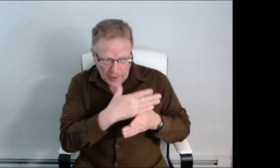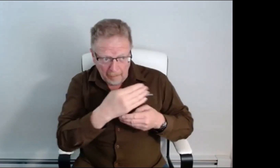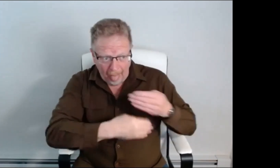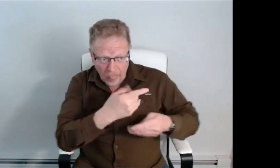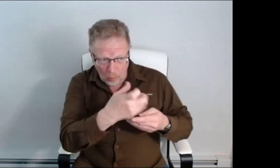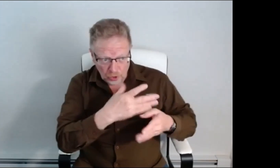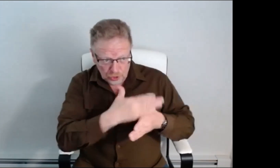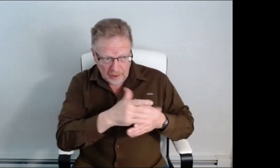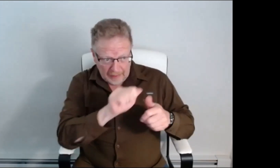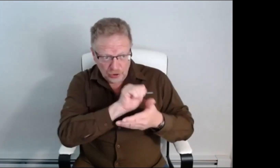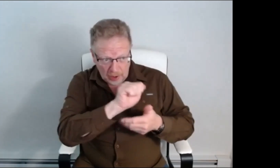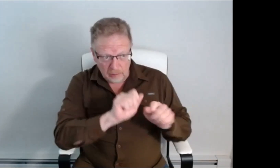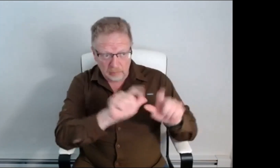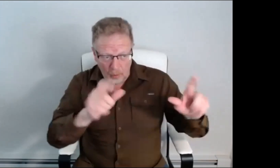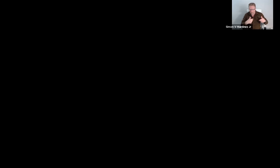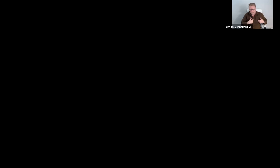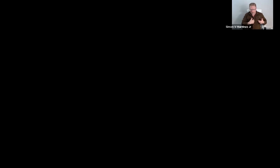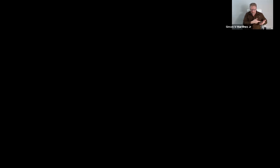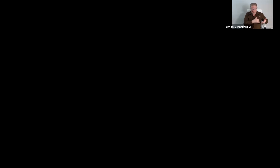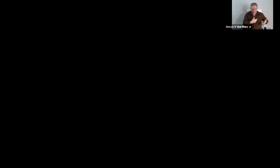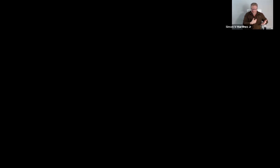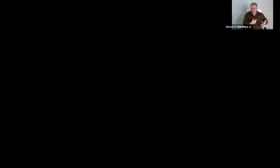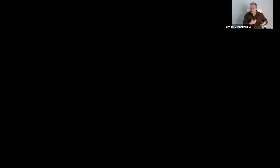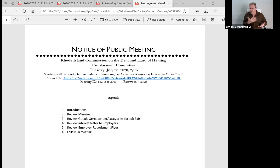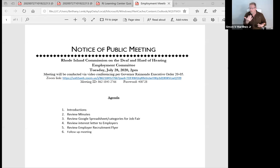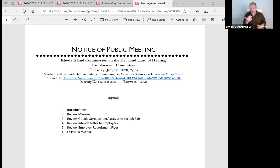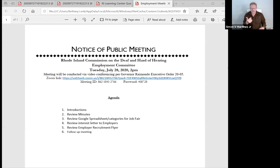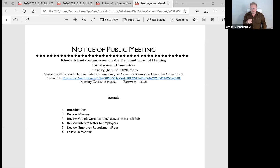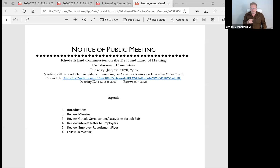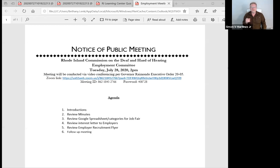here. 1 second. I'm sorry, I'm a little slow on the mouse. You're all right.